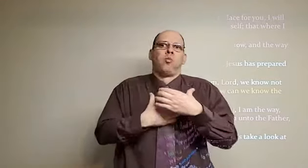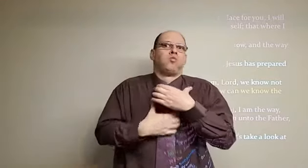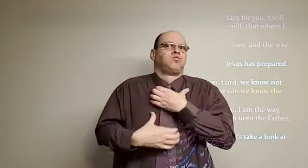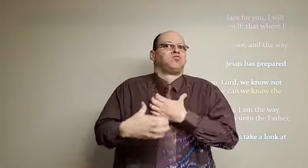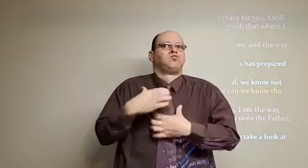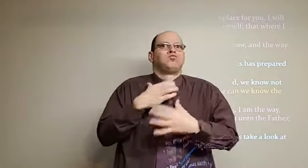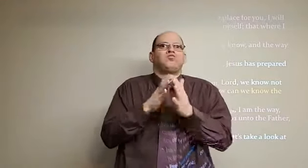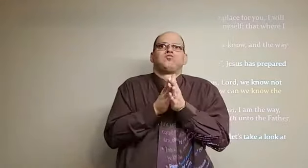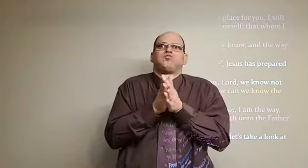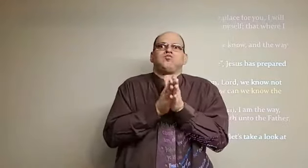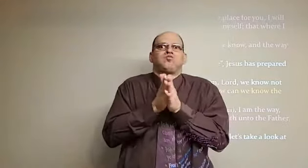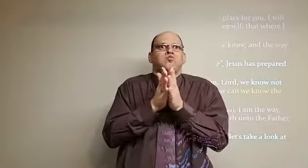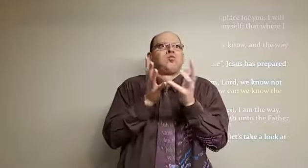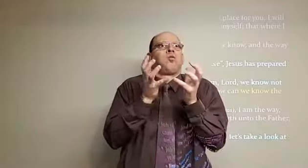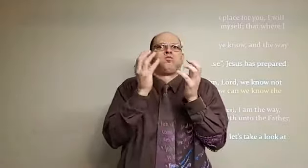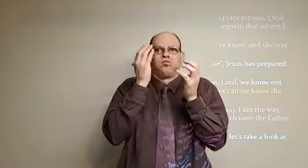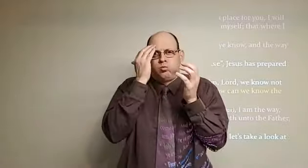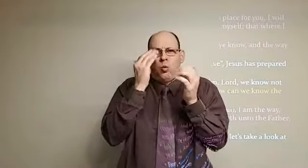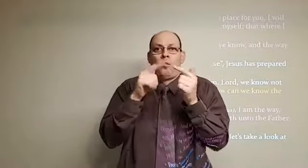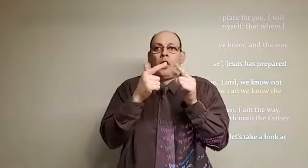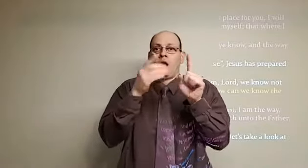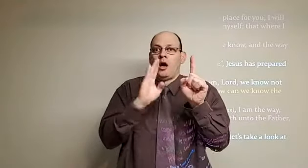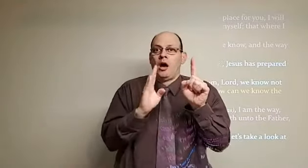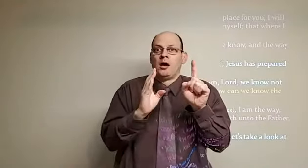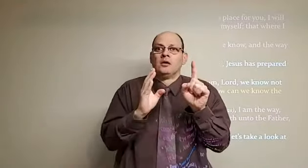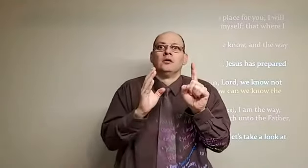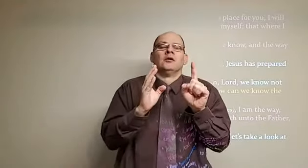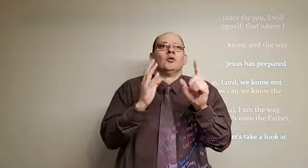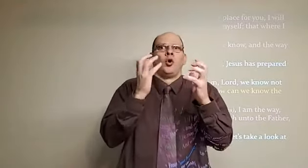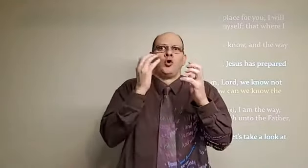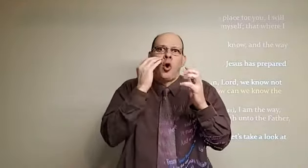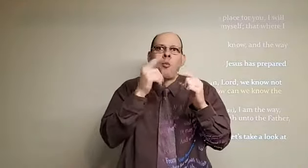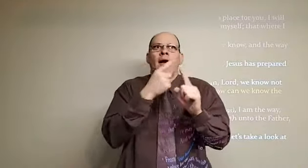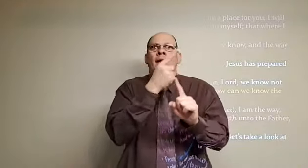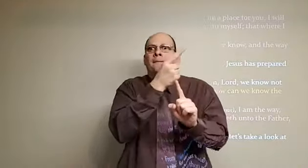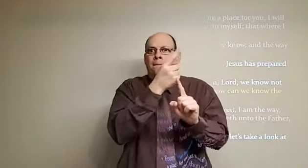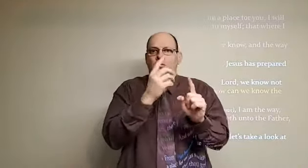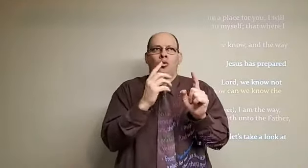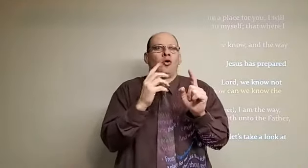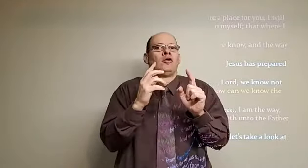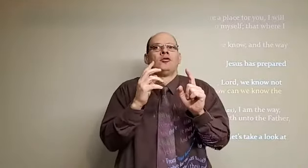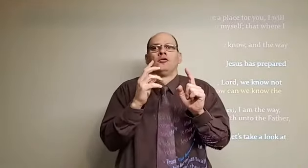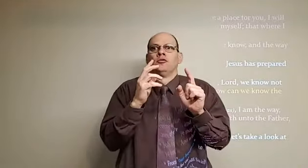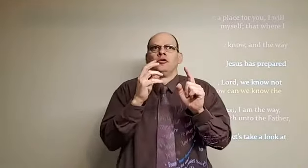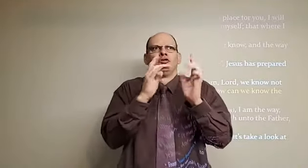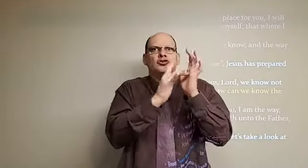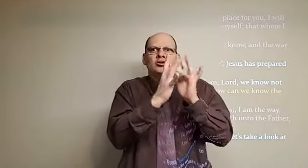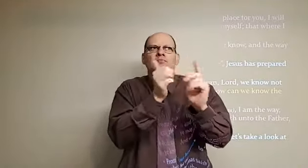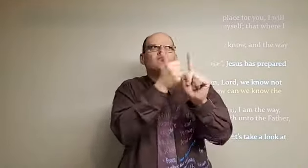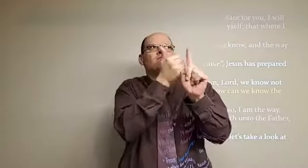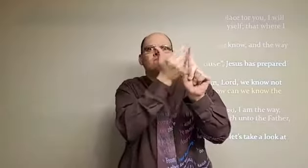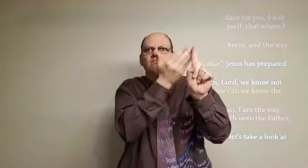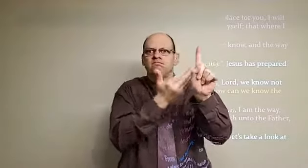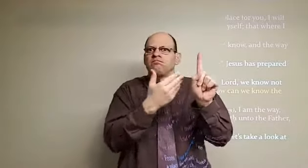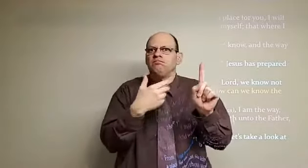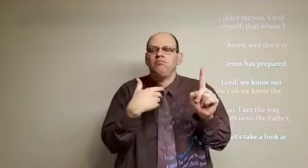and I was just so hungry and I was you know wanting to know God I wanted to know more I wanted to know everything I